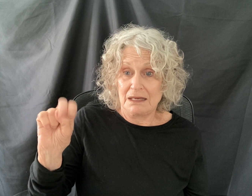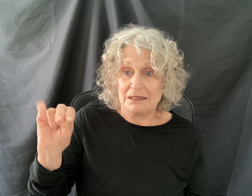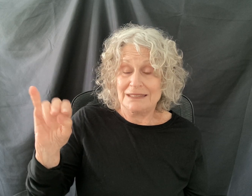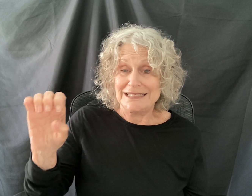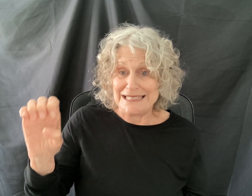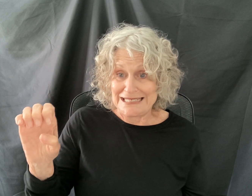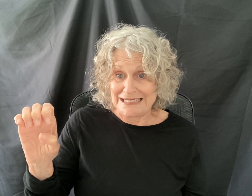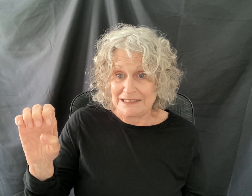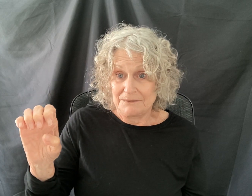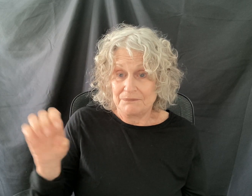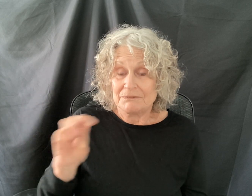Melanie.